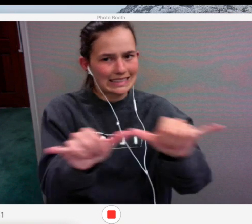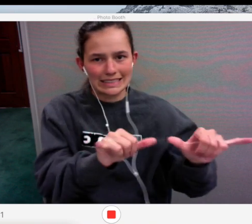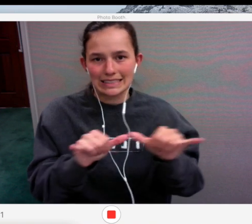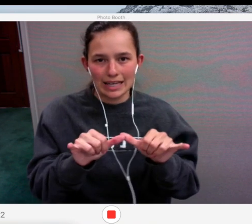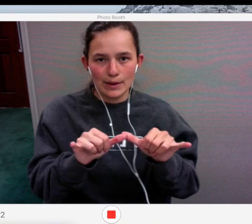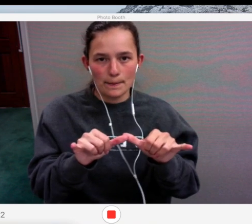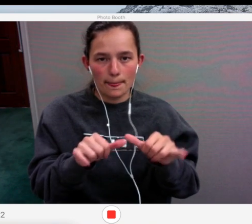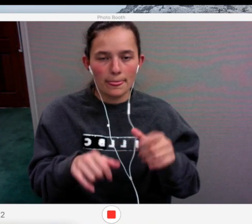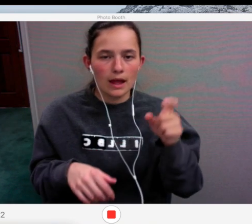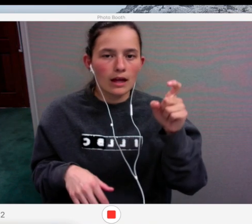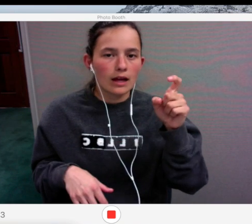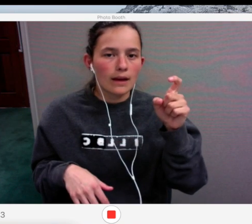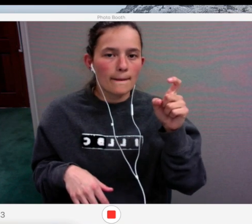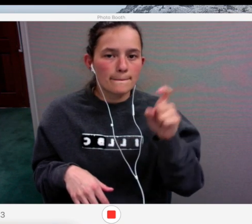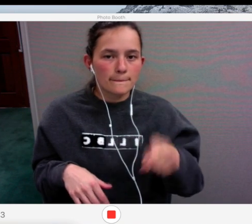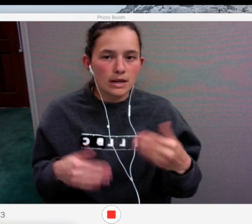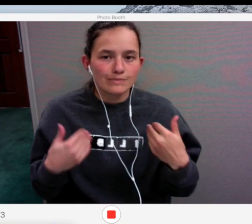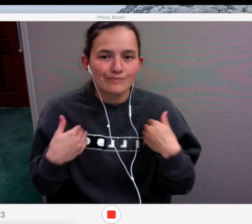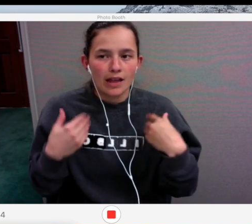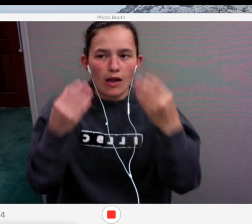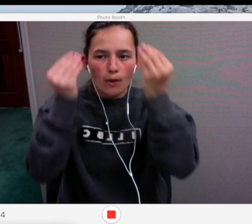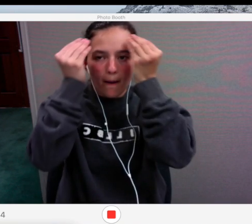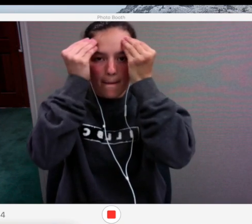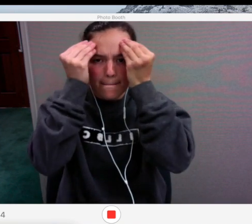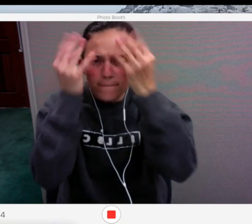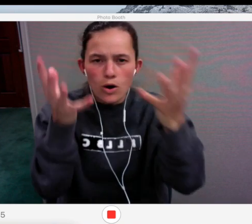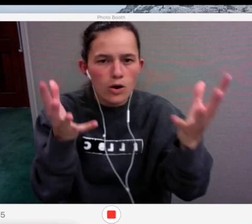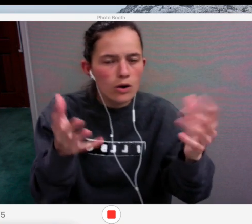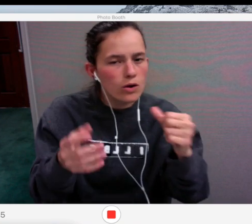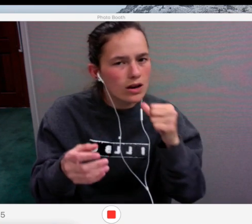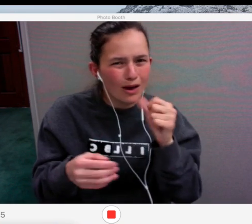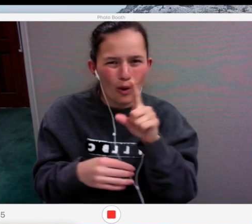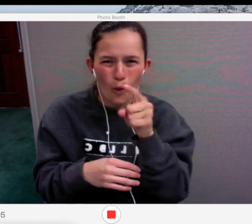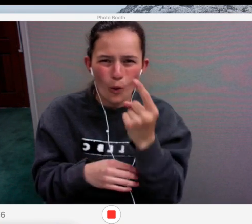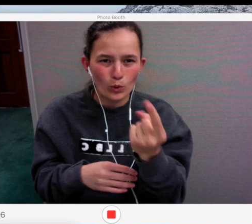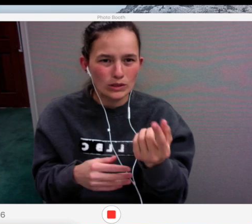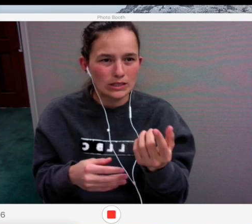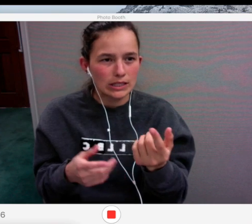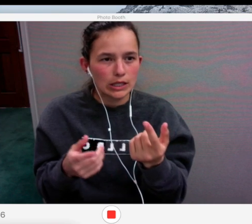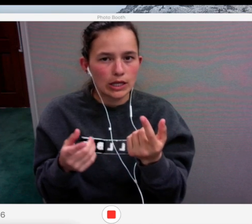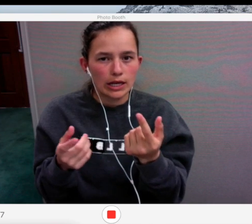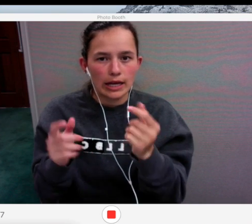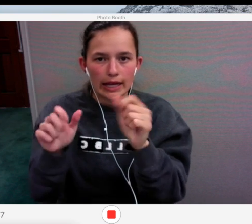telling them as much as we can how well you do something.